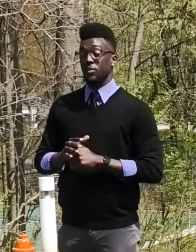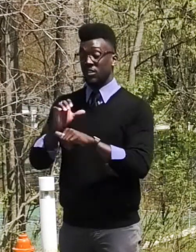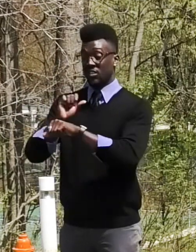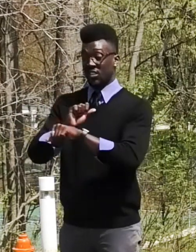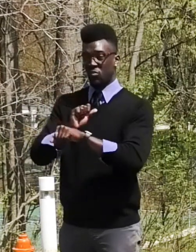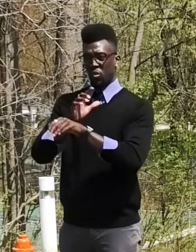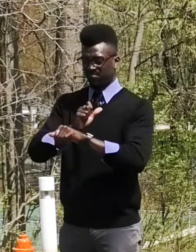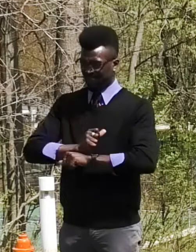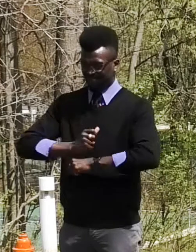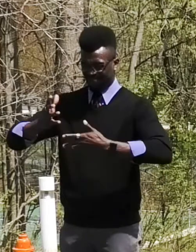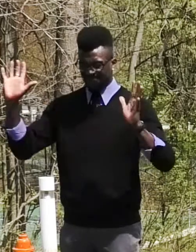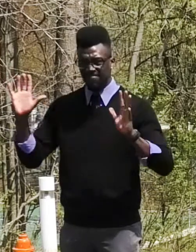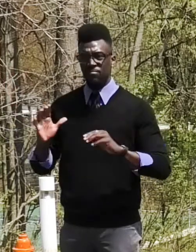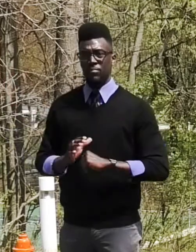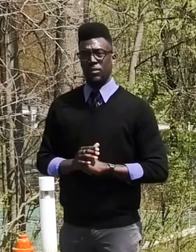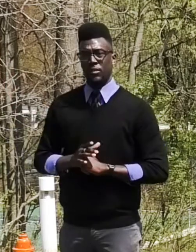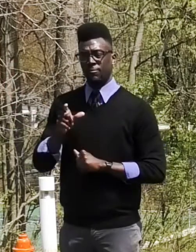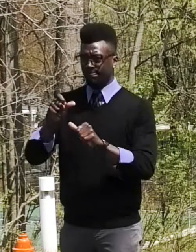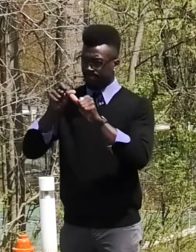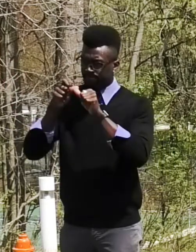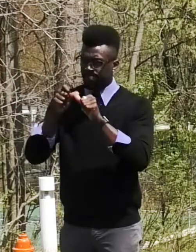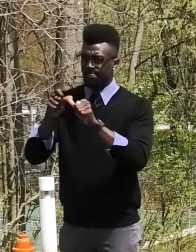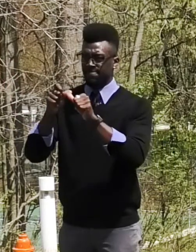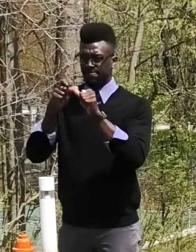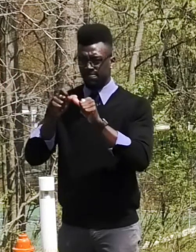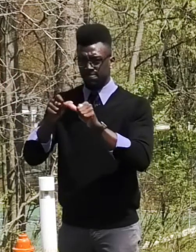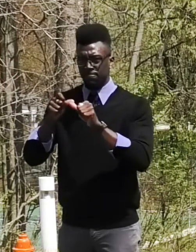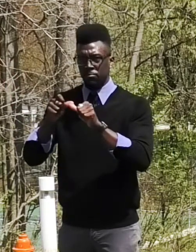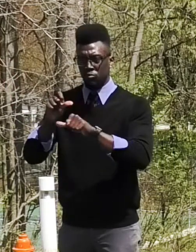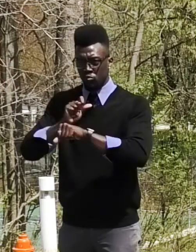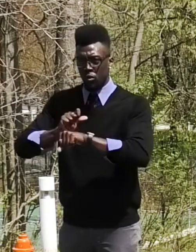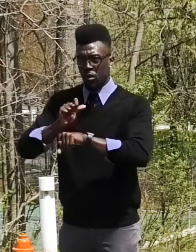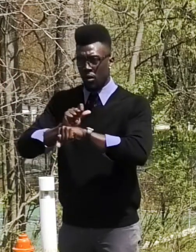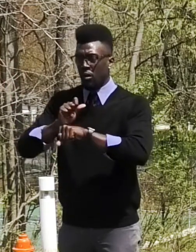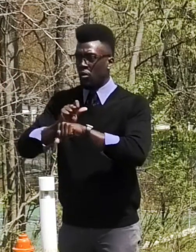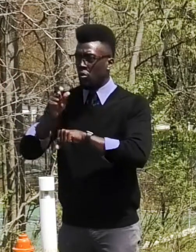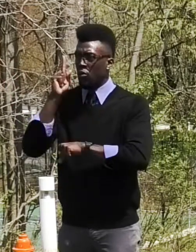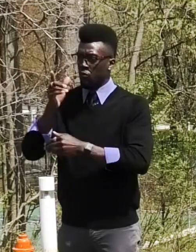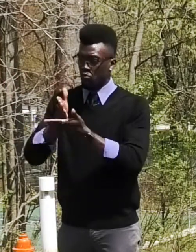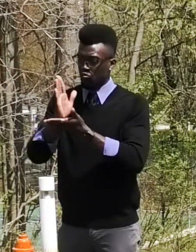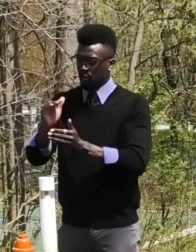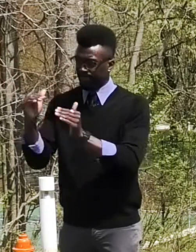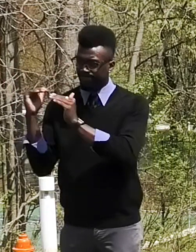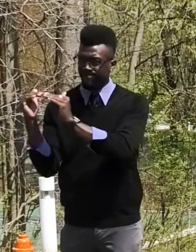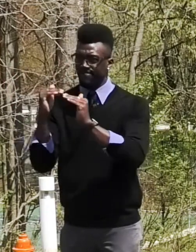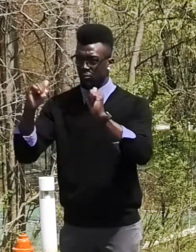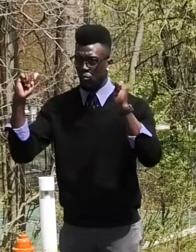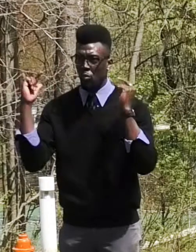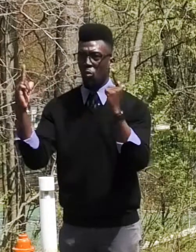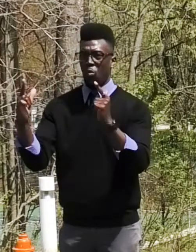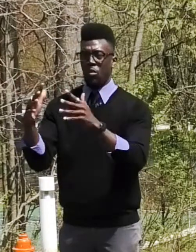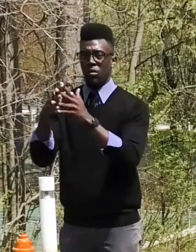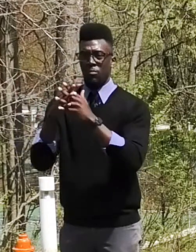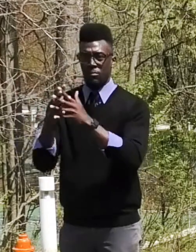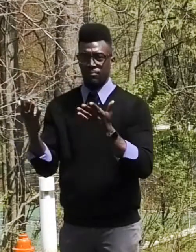slavery and the continuous effort to ensure equal rights for all in